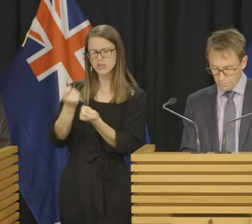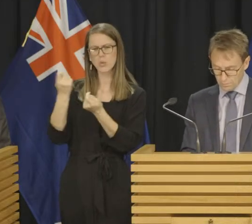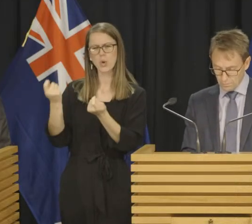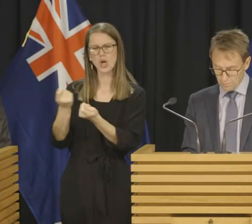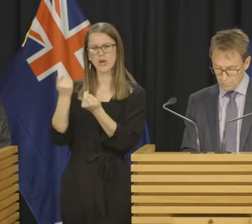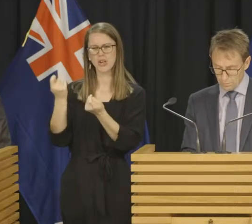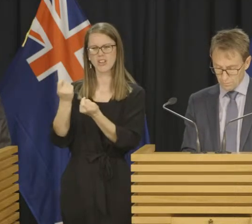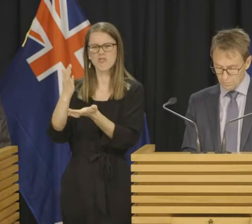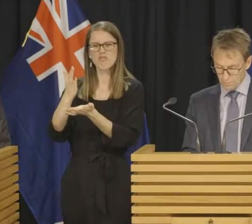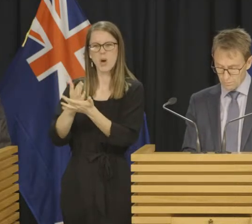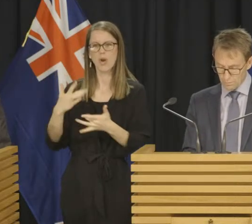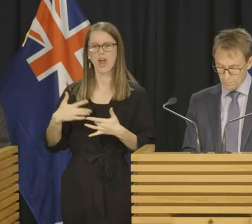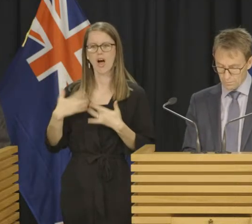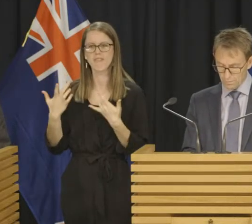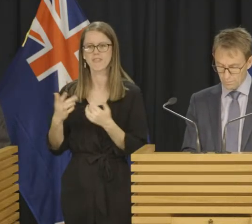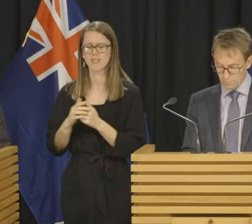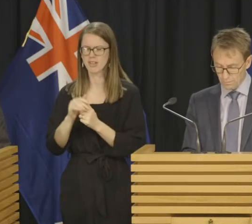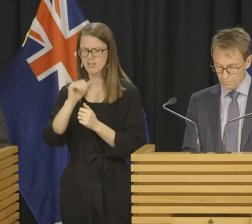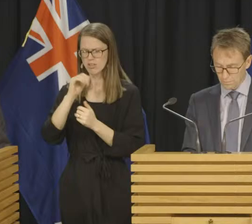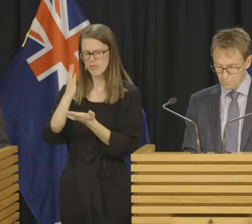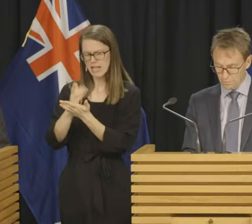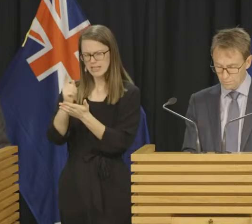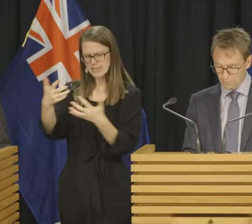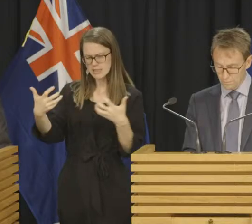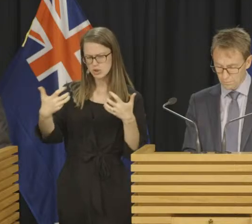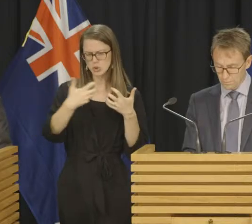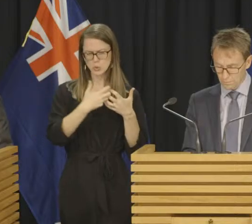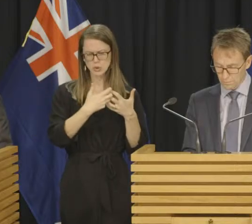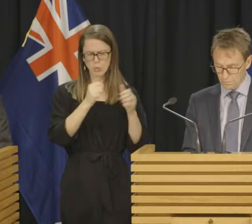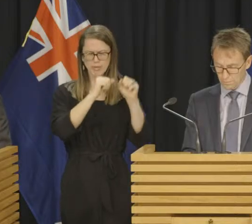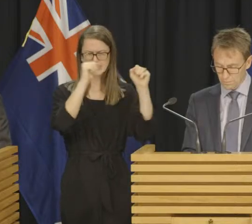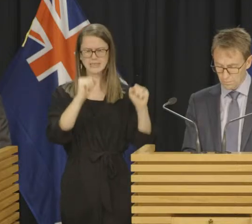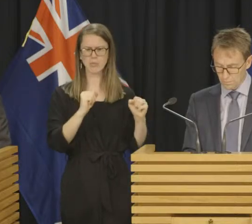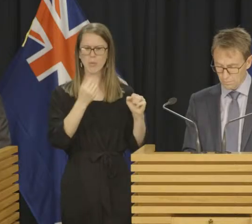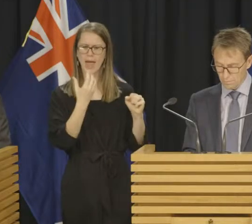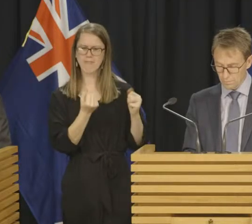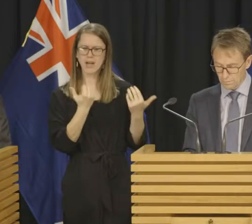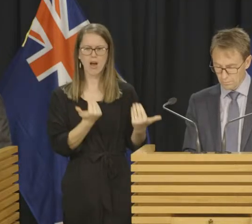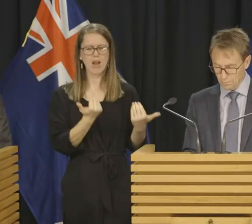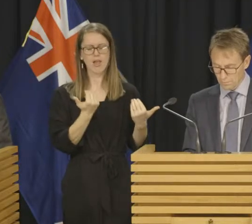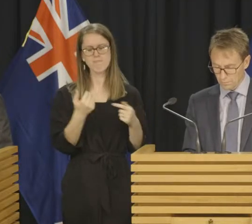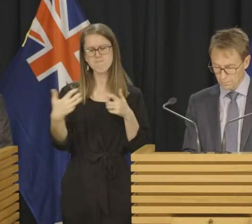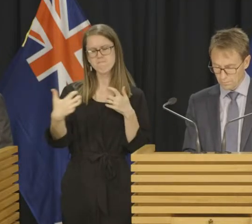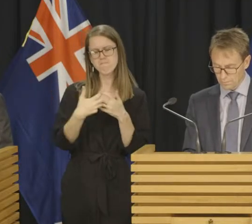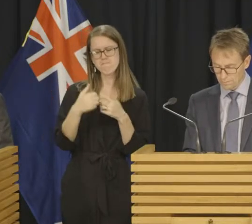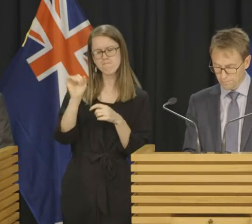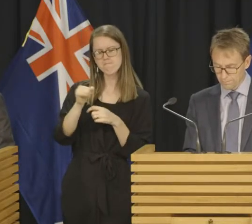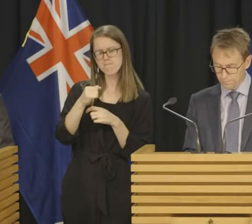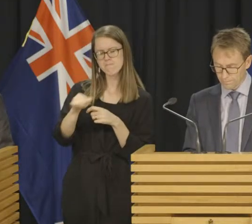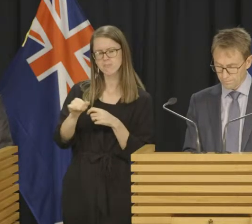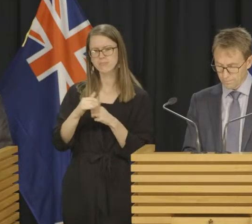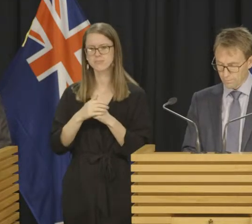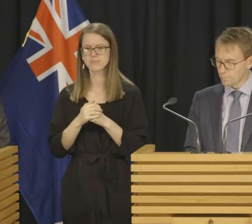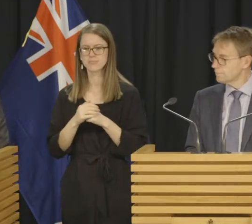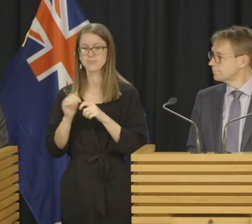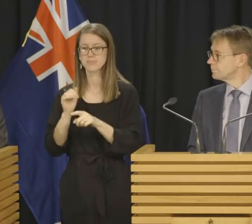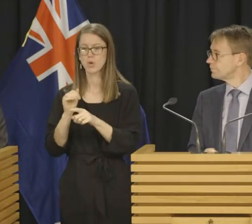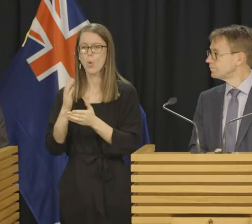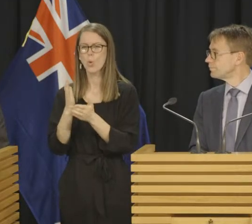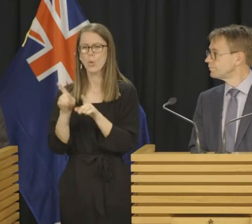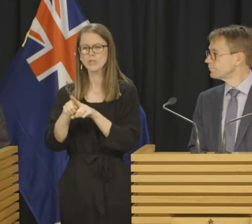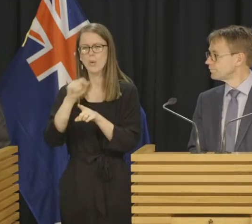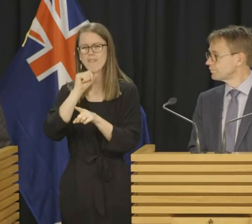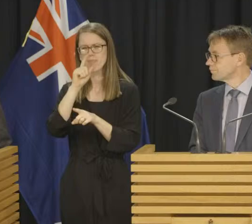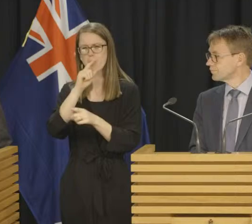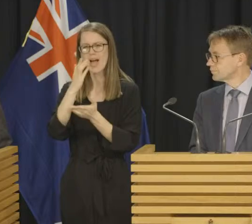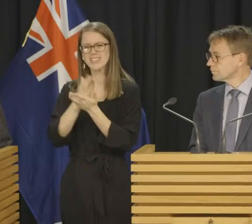real-world scenario, whether it's compatible with our contact tracing system, and importantly, if the public would accept and